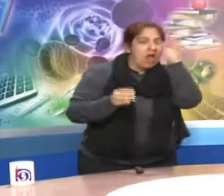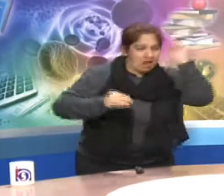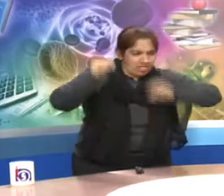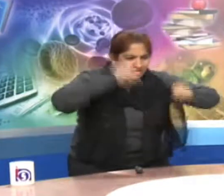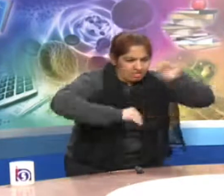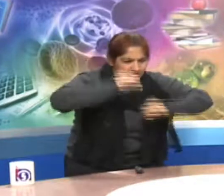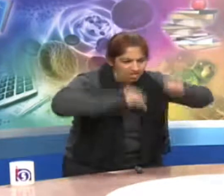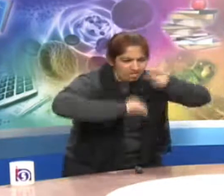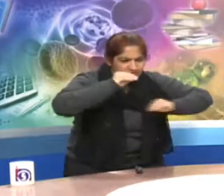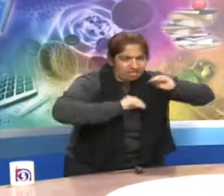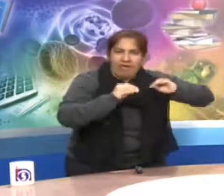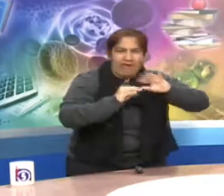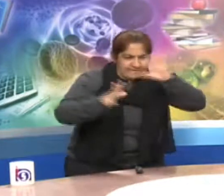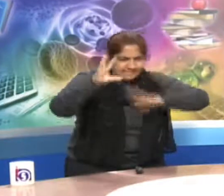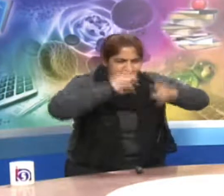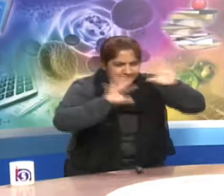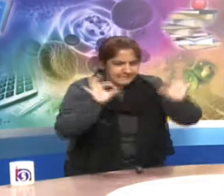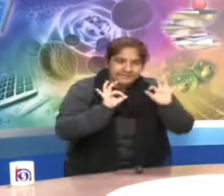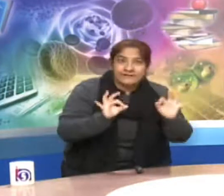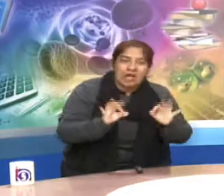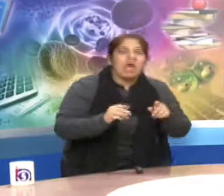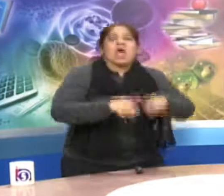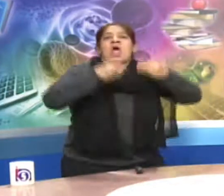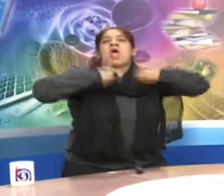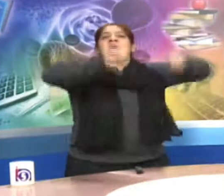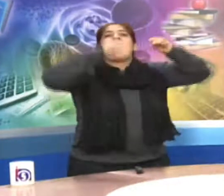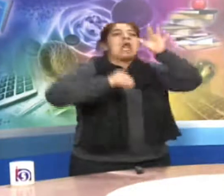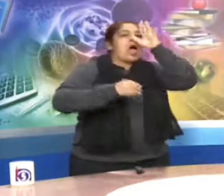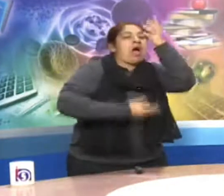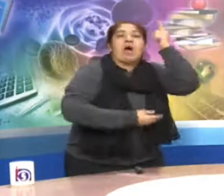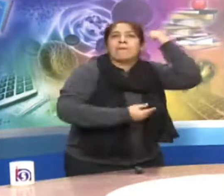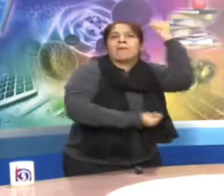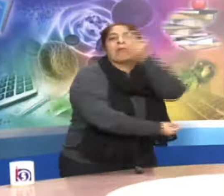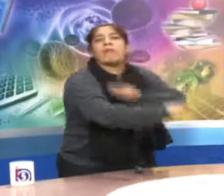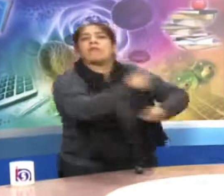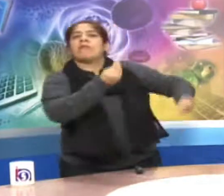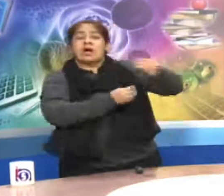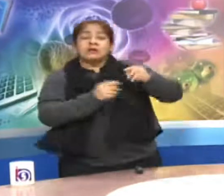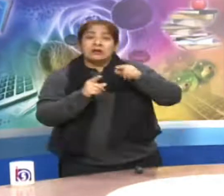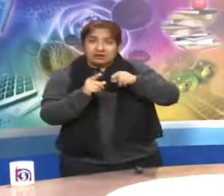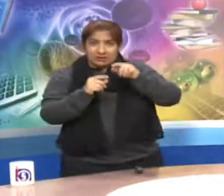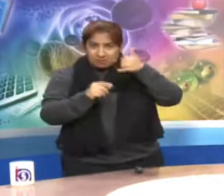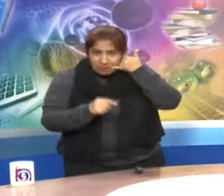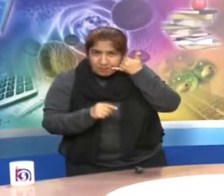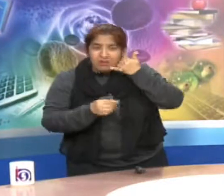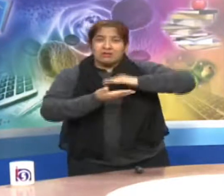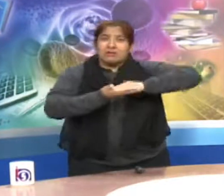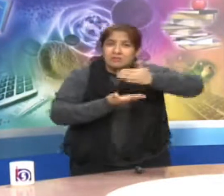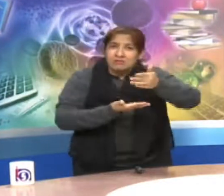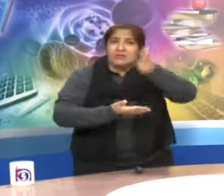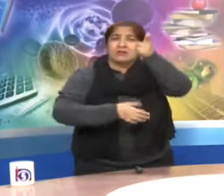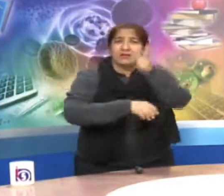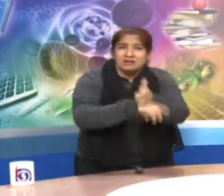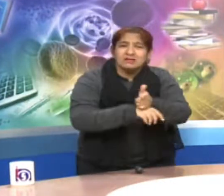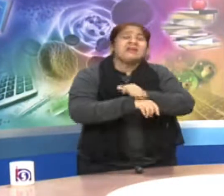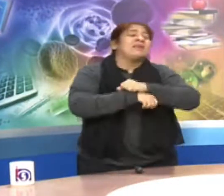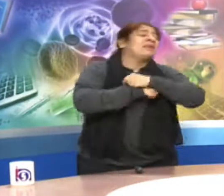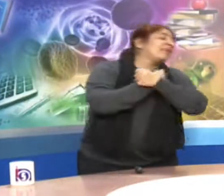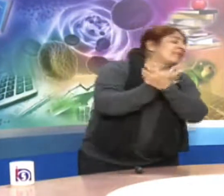I copy the whole features of that particular phone and make another phone like that and sell it. It could be